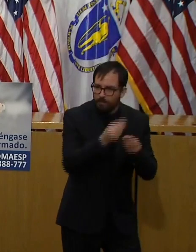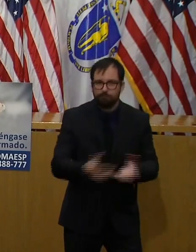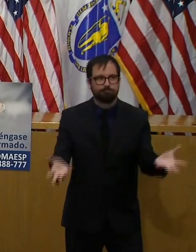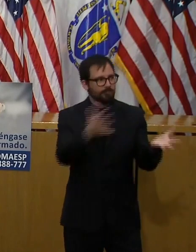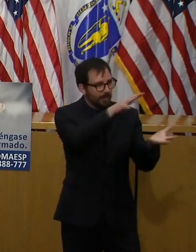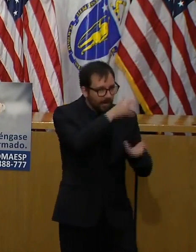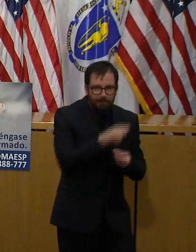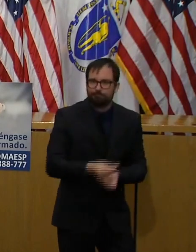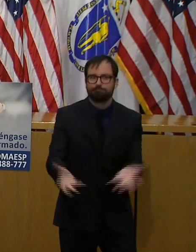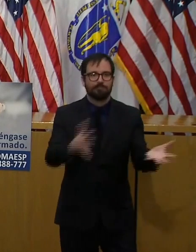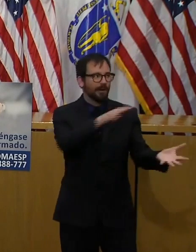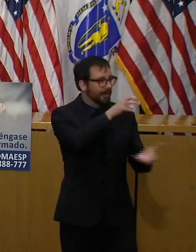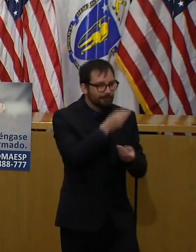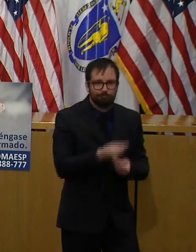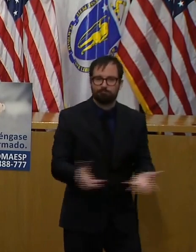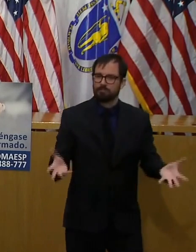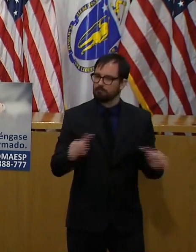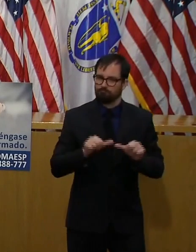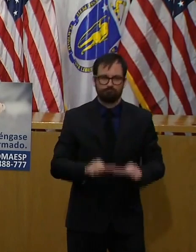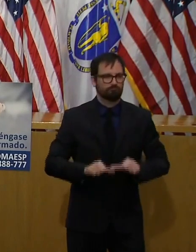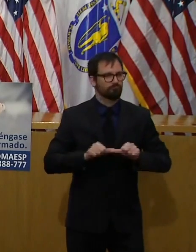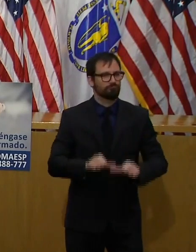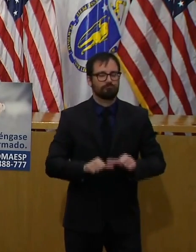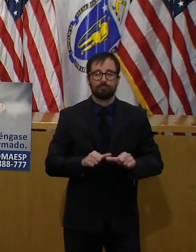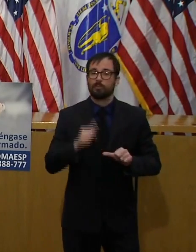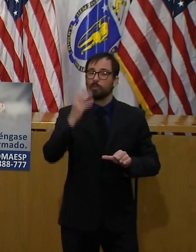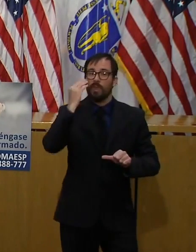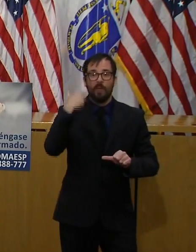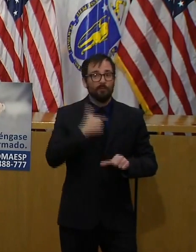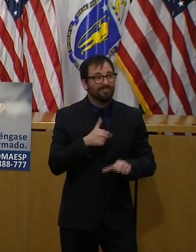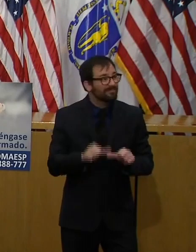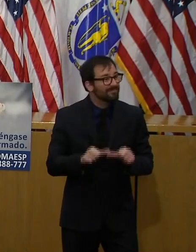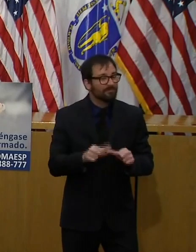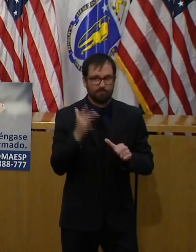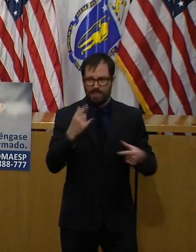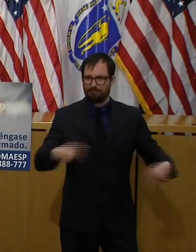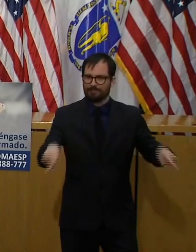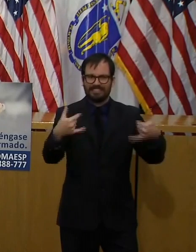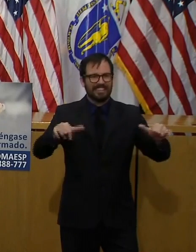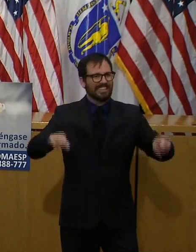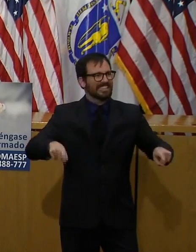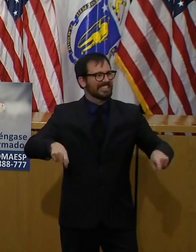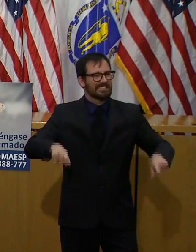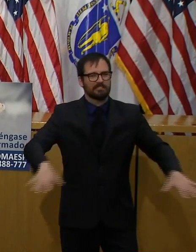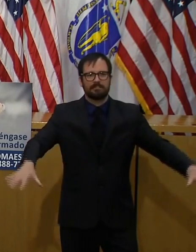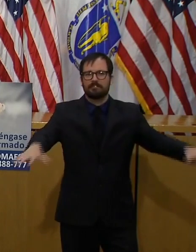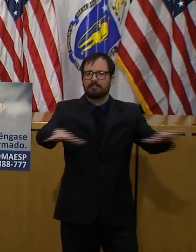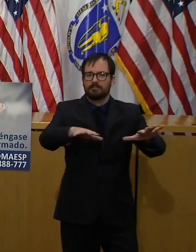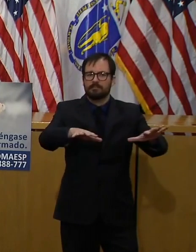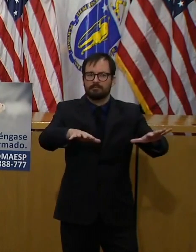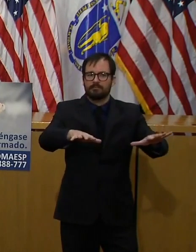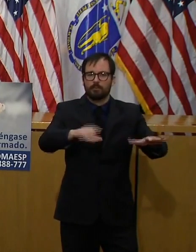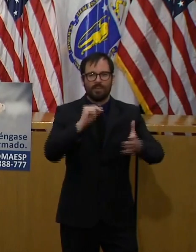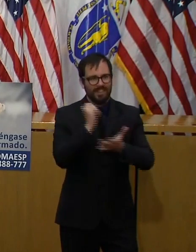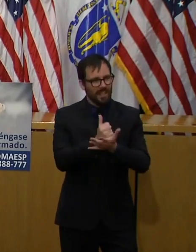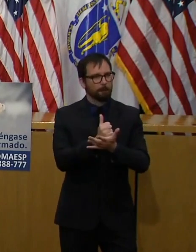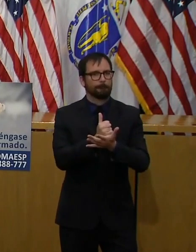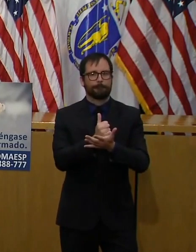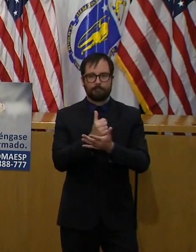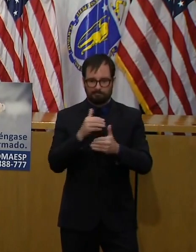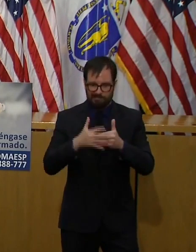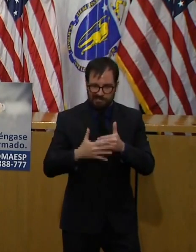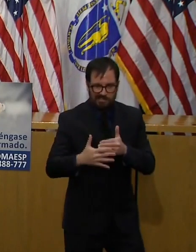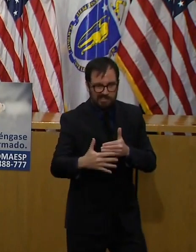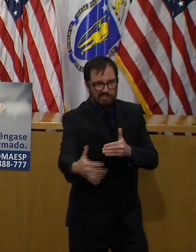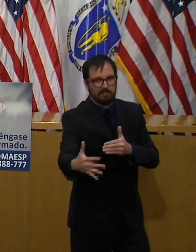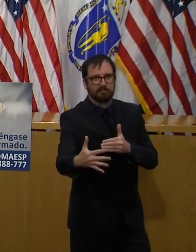support today, tomorrow, the next day, next month, and the like. And as a reminder, a daily summary of the PPE